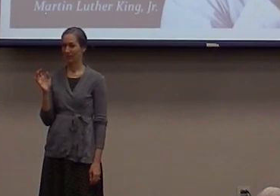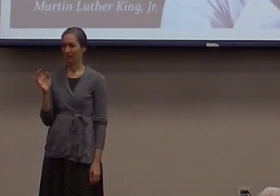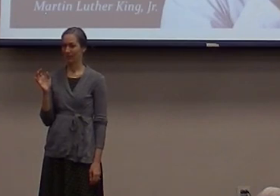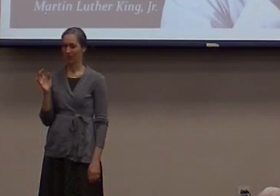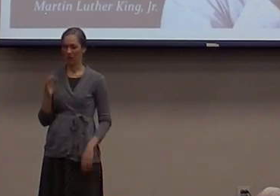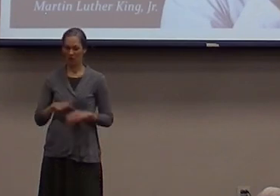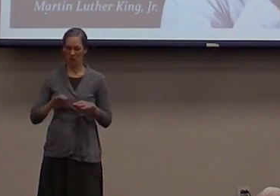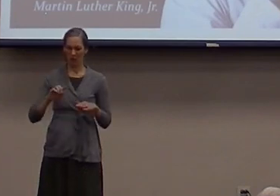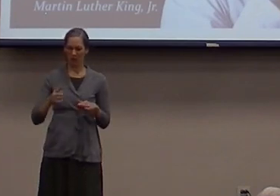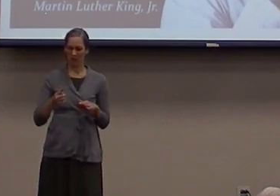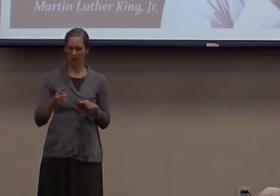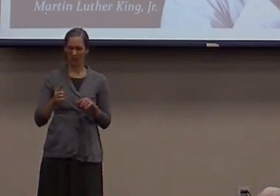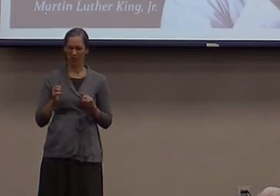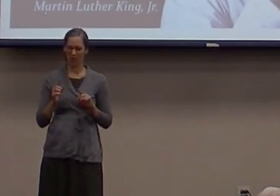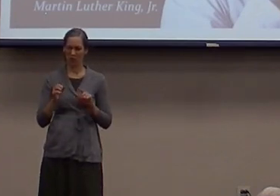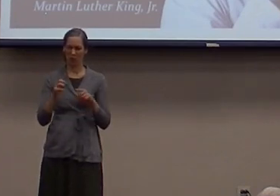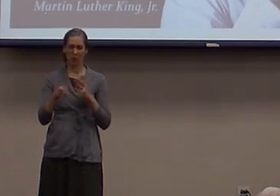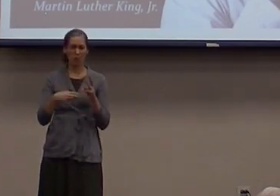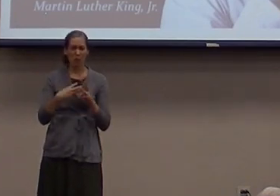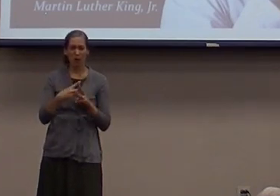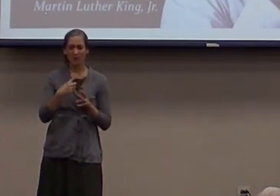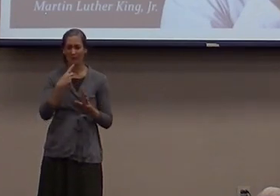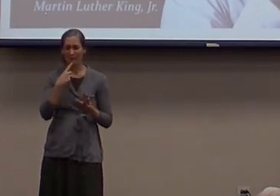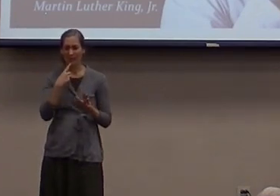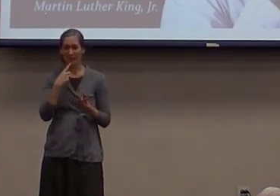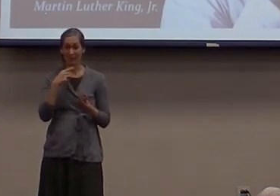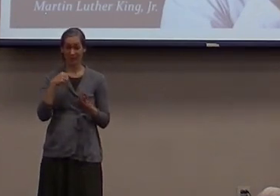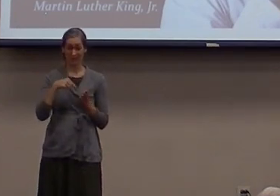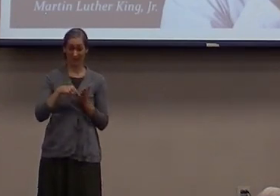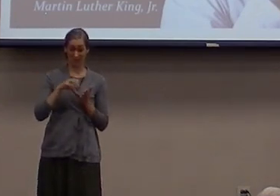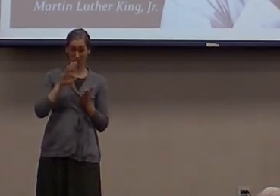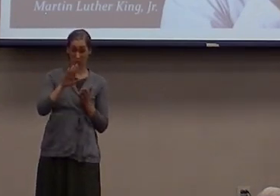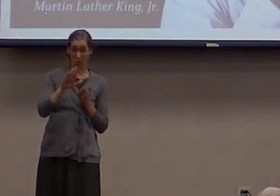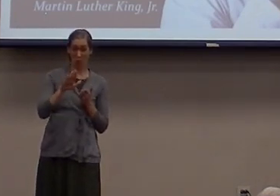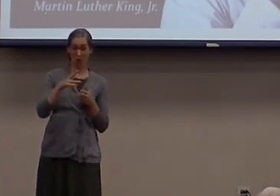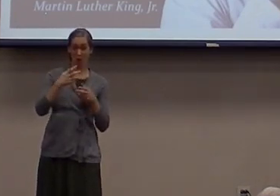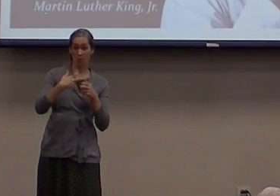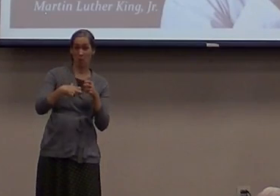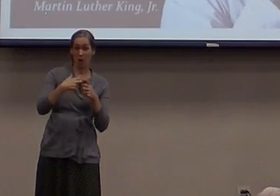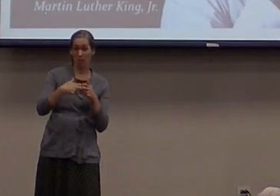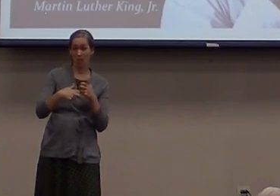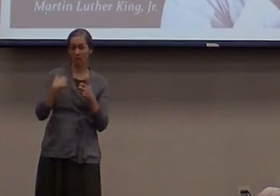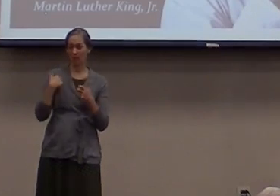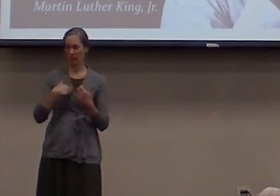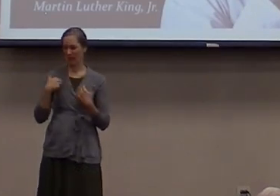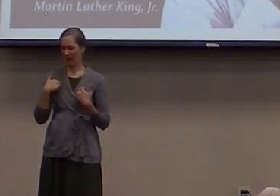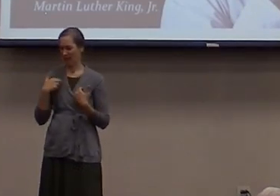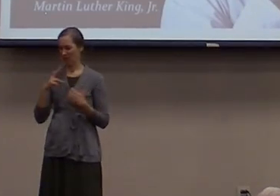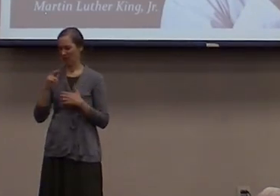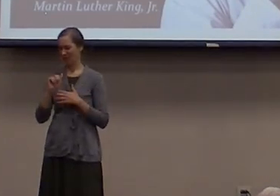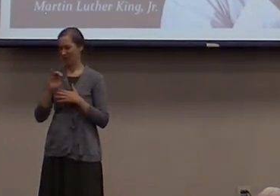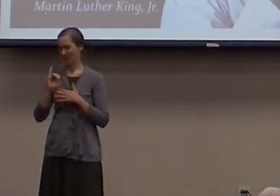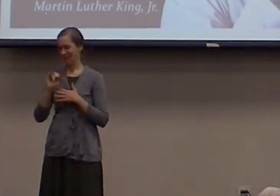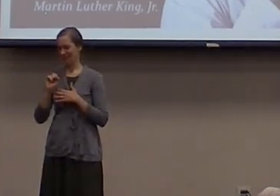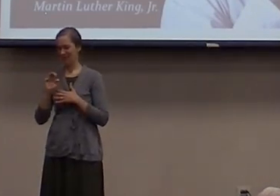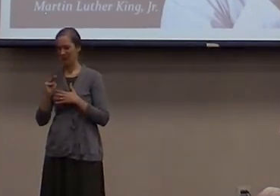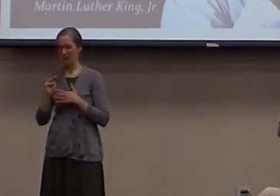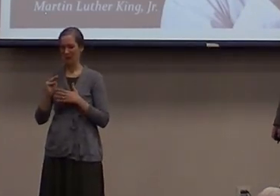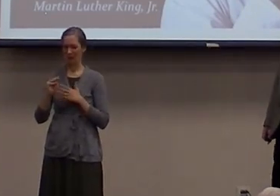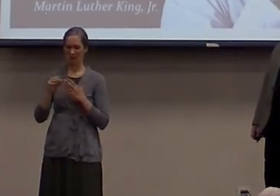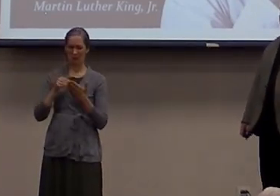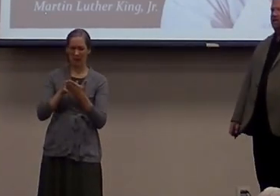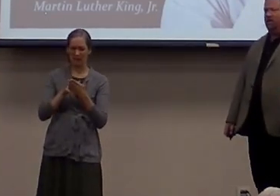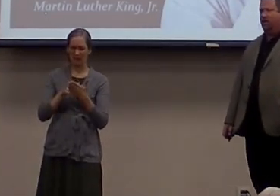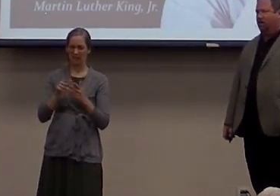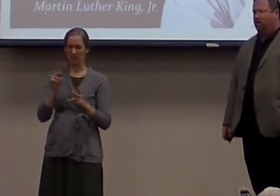Let's don't just go out to our world and say, "This is your problem." We have racism and prejudice and people overlooking